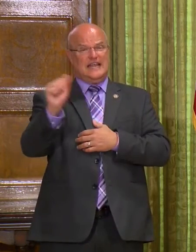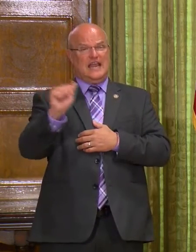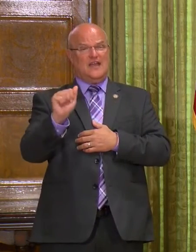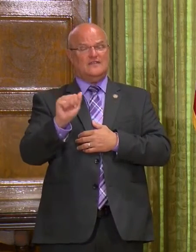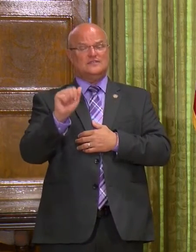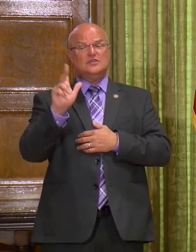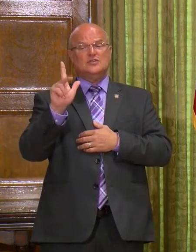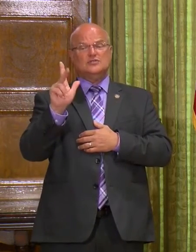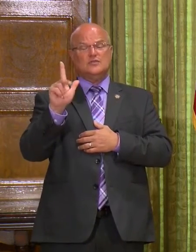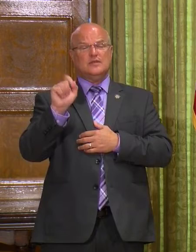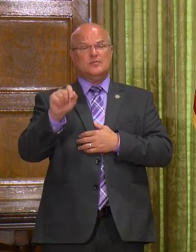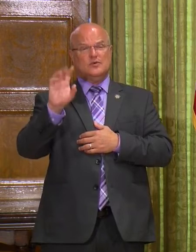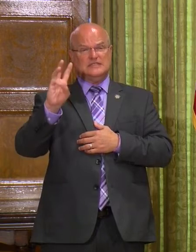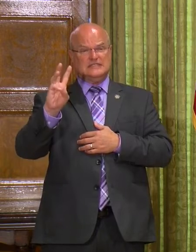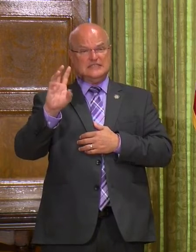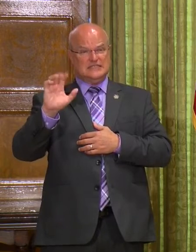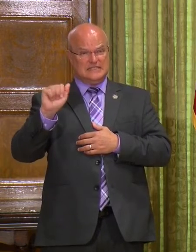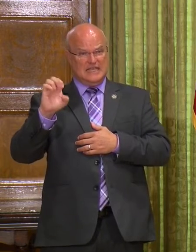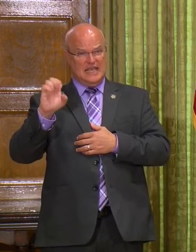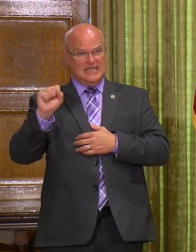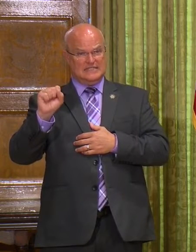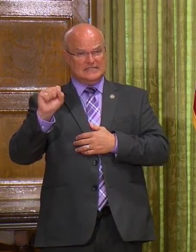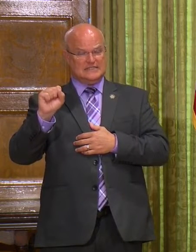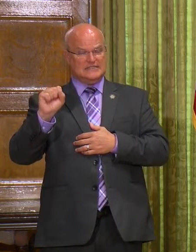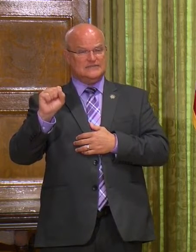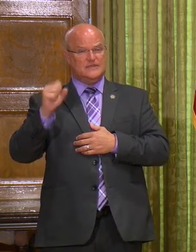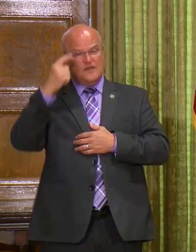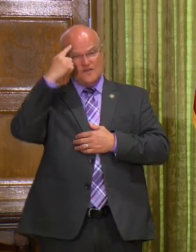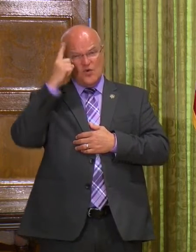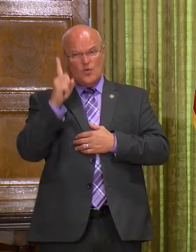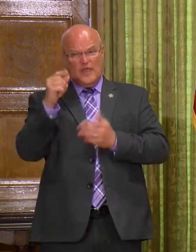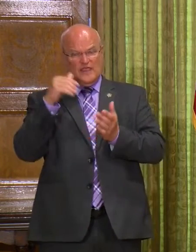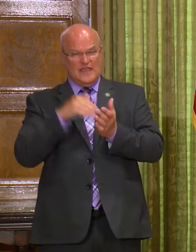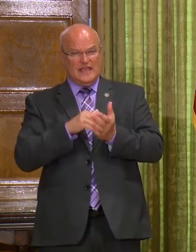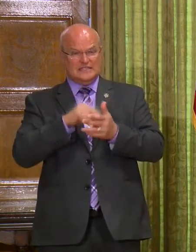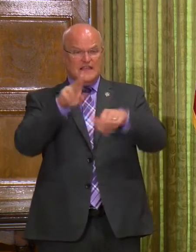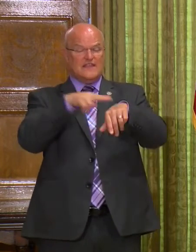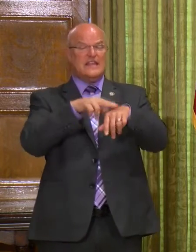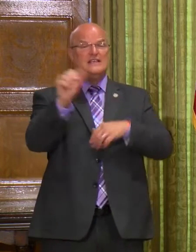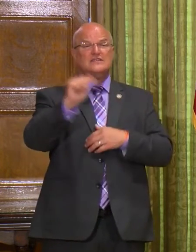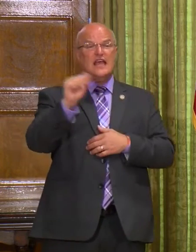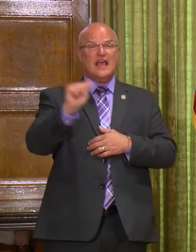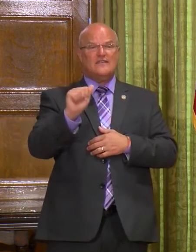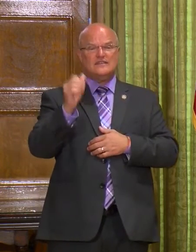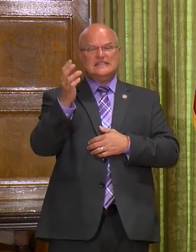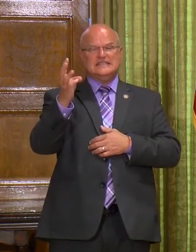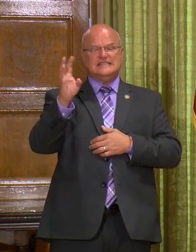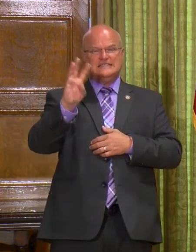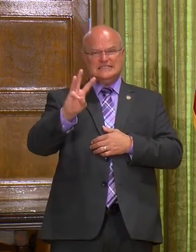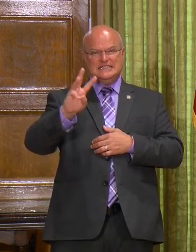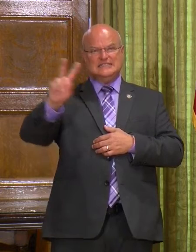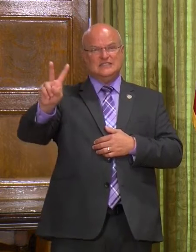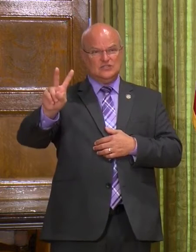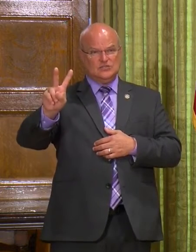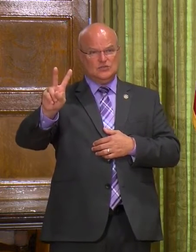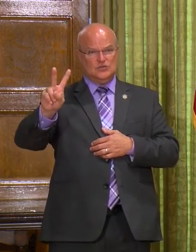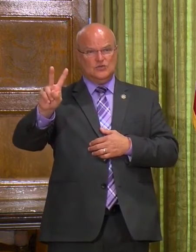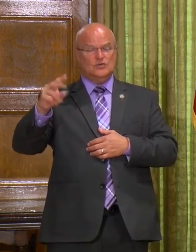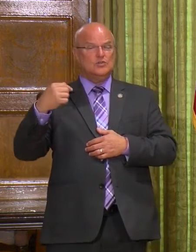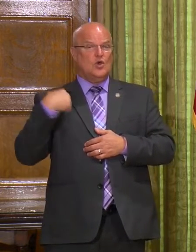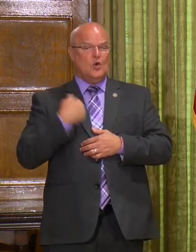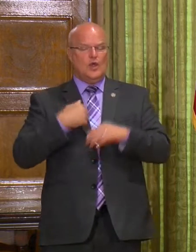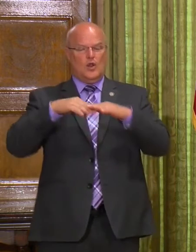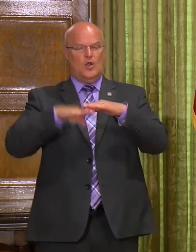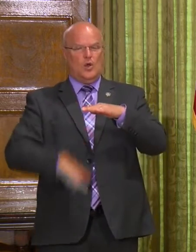of 23.6 cases per 1,000 patients, where the national average is 62 patients. So we're much lower